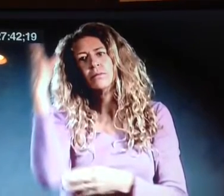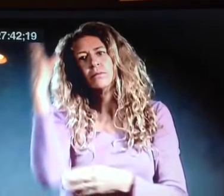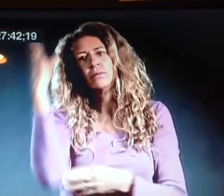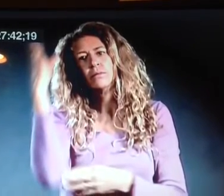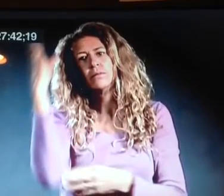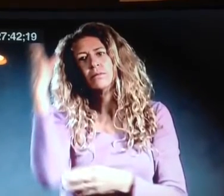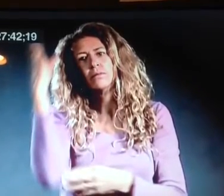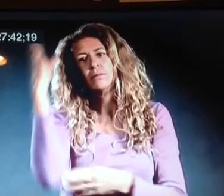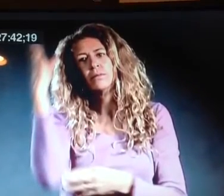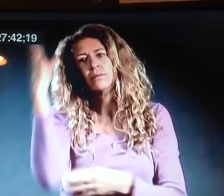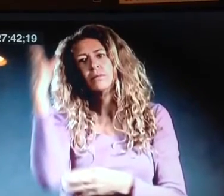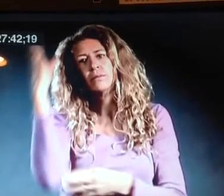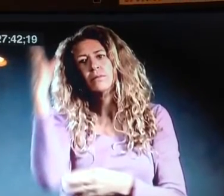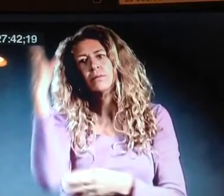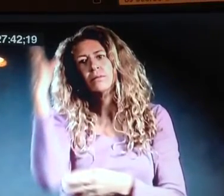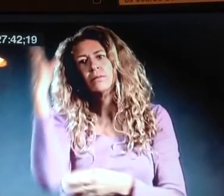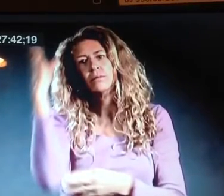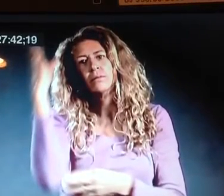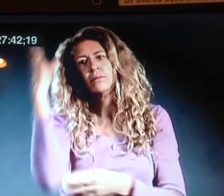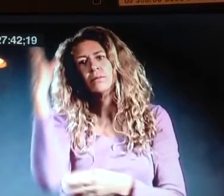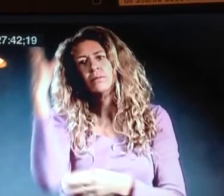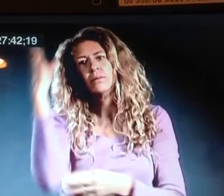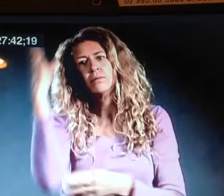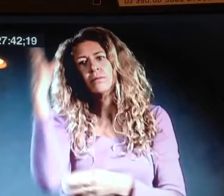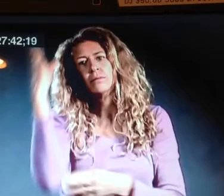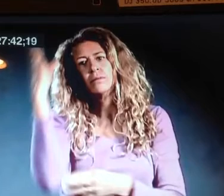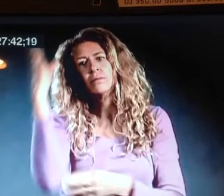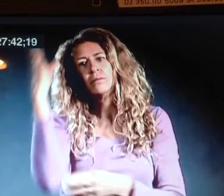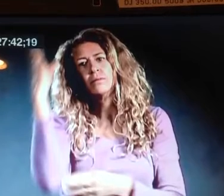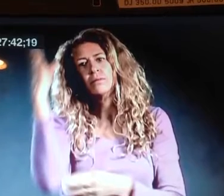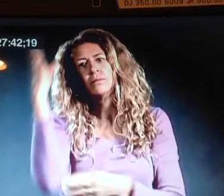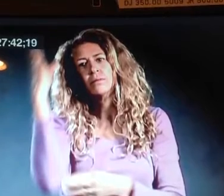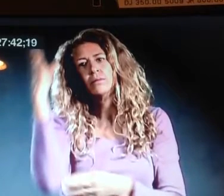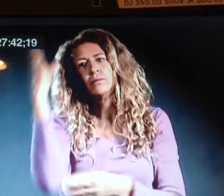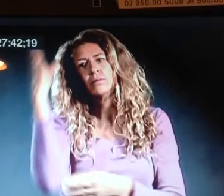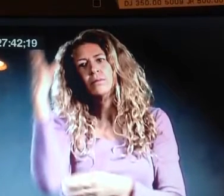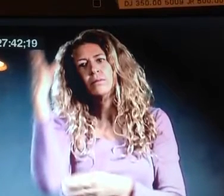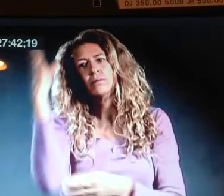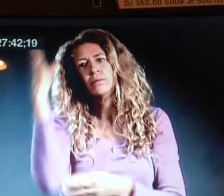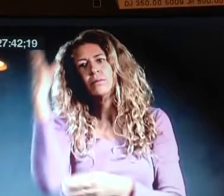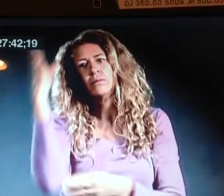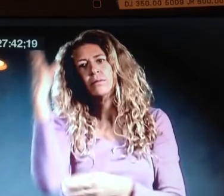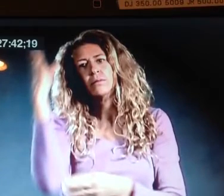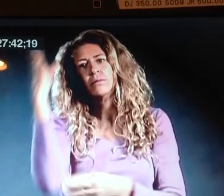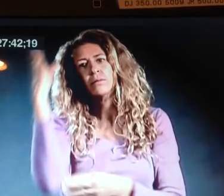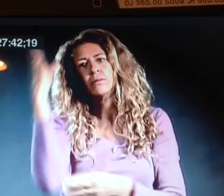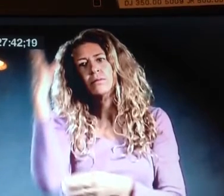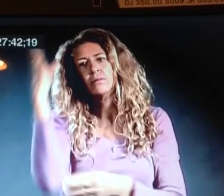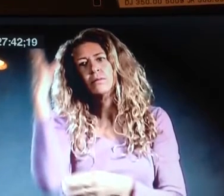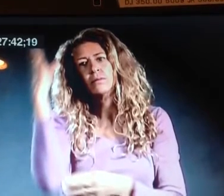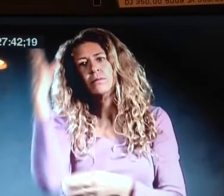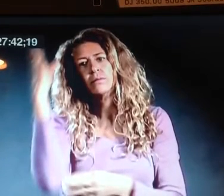But what that meant was that I had so much lettuce that I was eating lettuce morning, noon, and night. Morning, noon, and